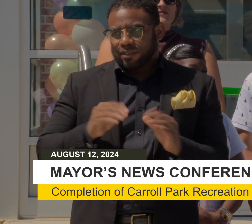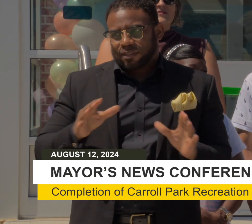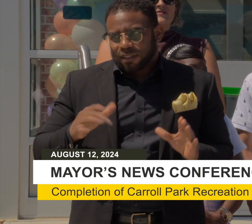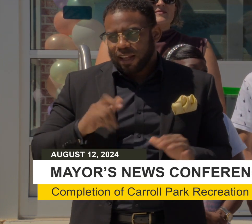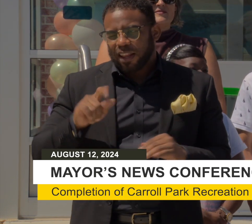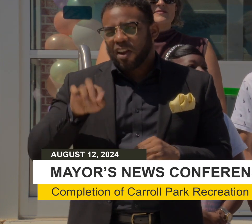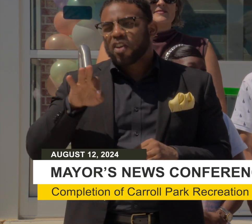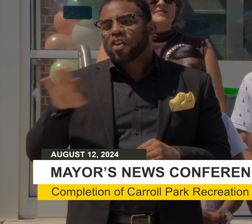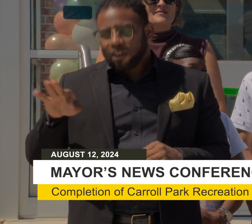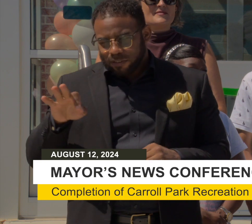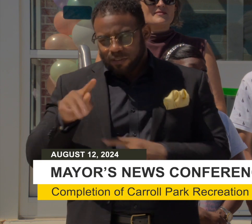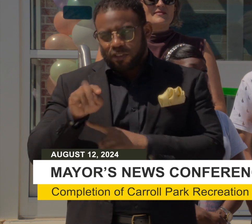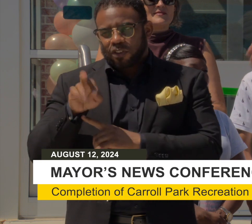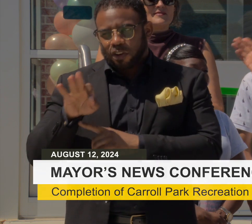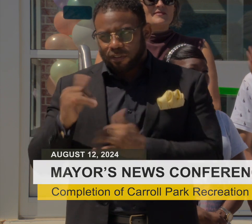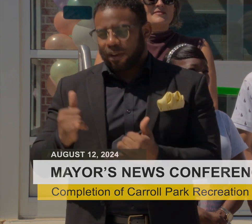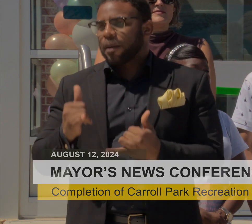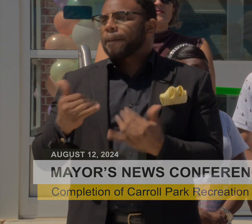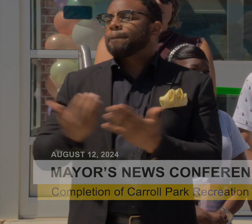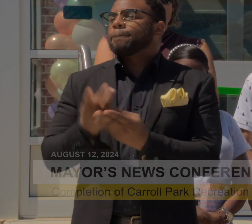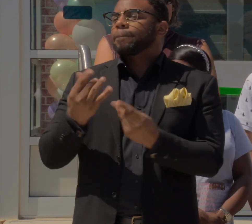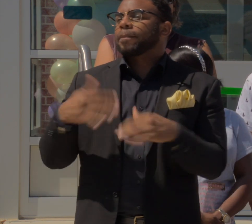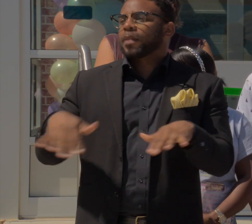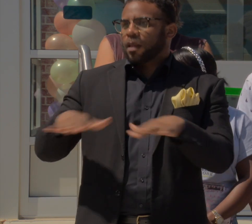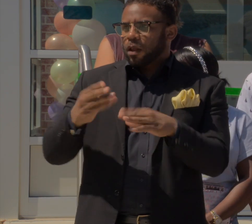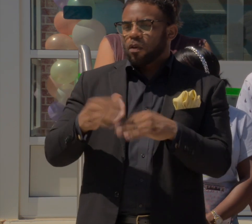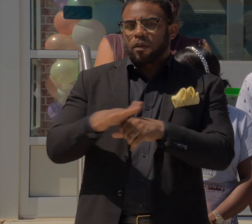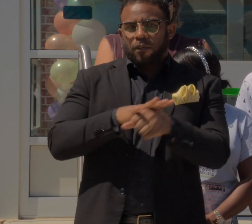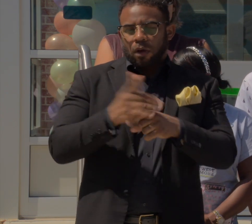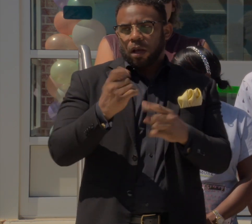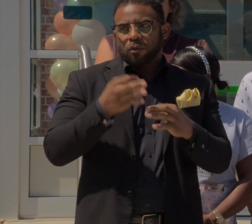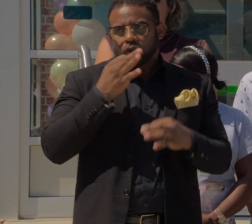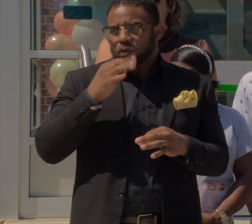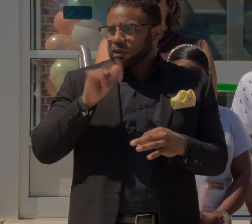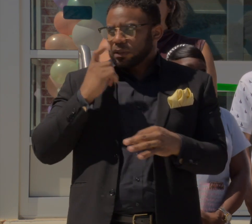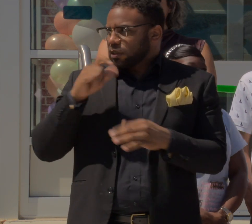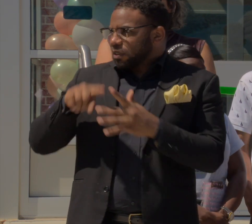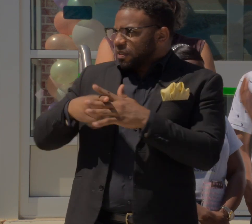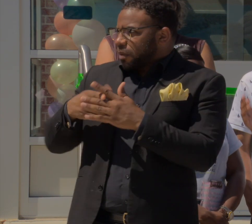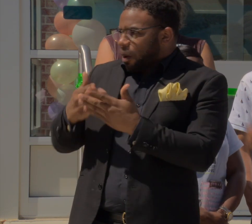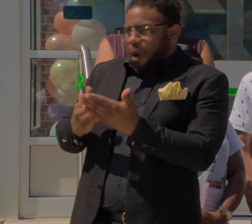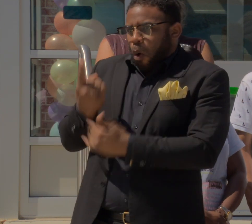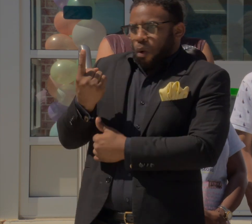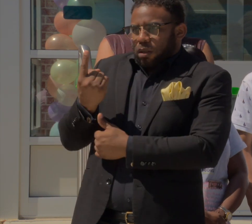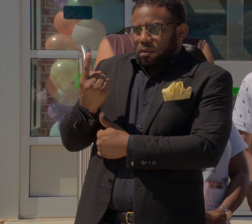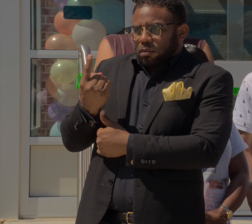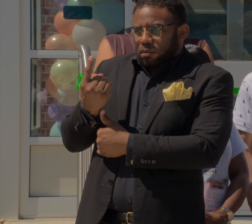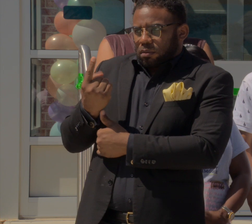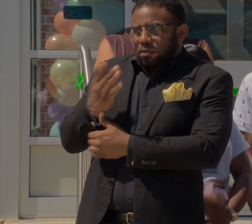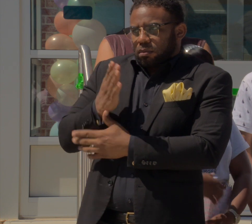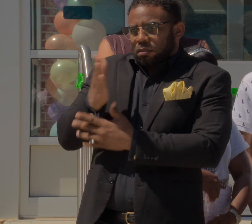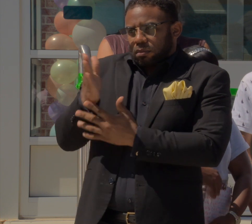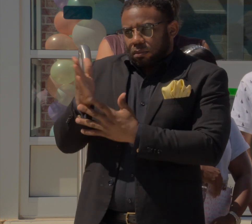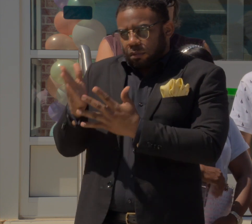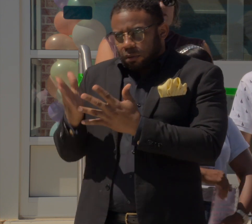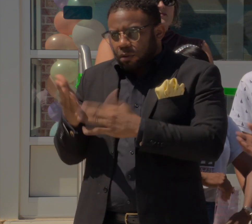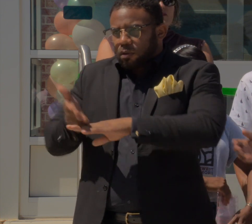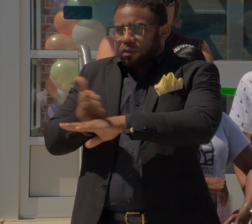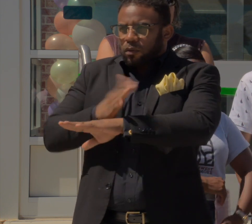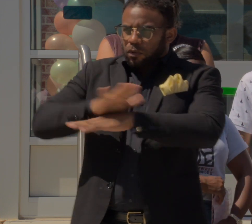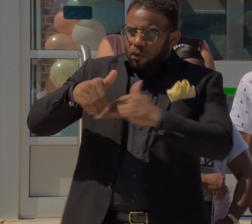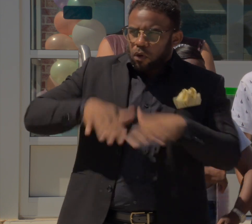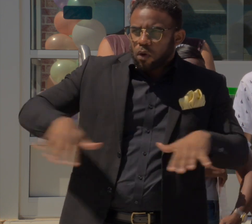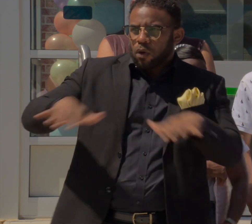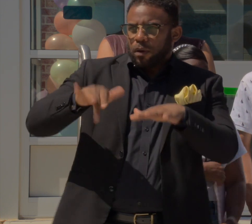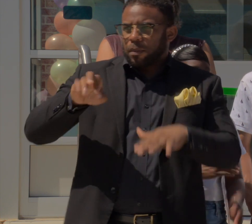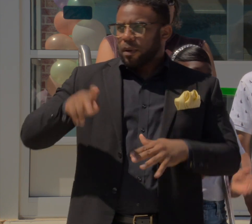grass. I need turf. We need turf now, but new playground, new field coming as well. This is just part one as we work to improve the entirety